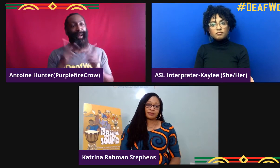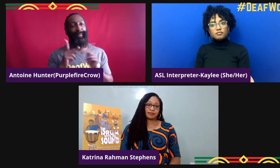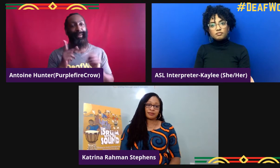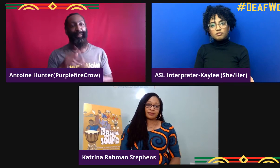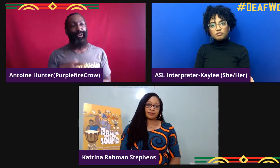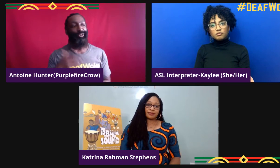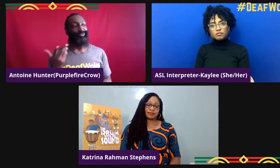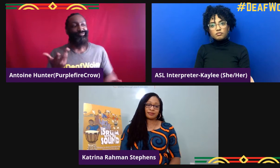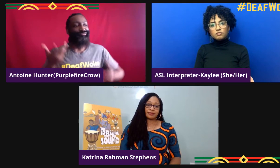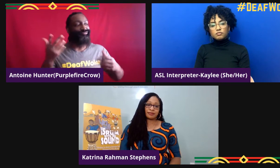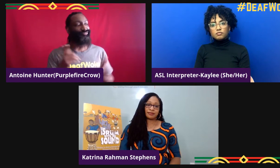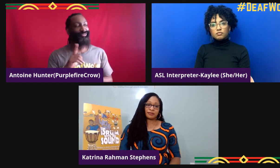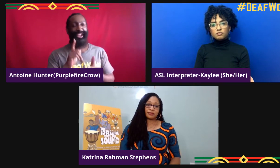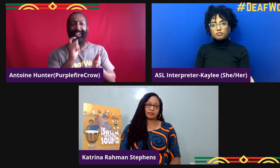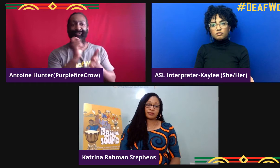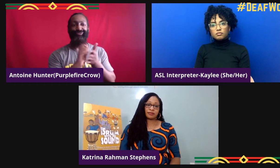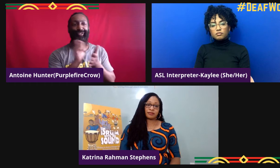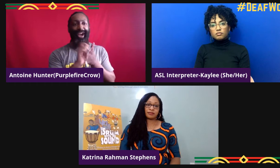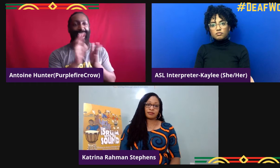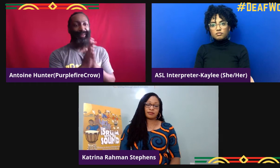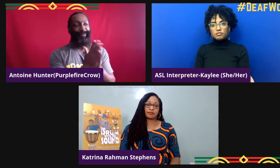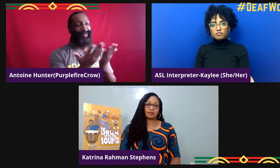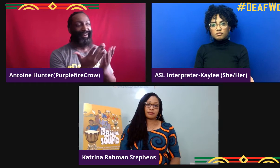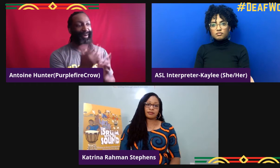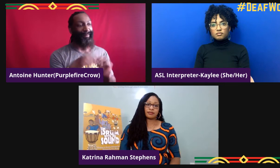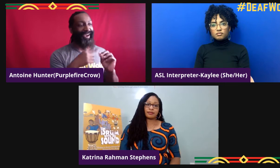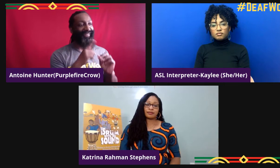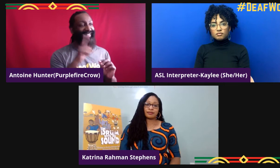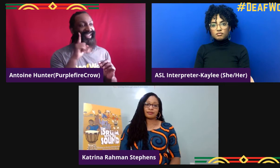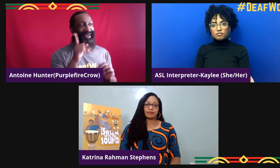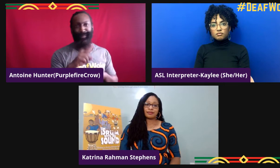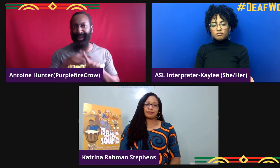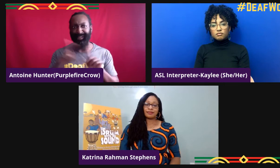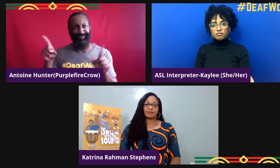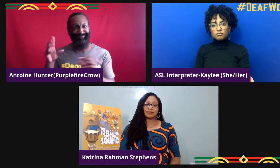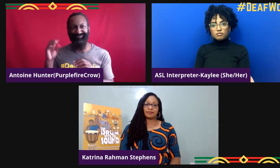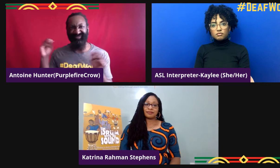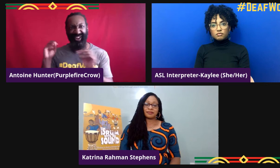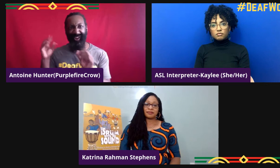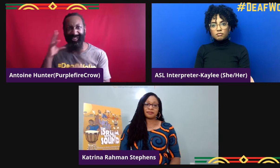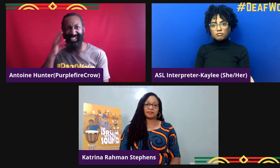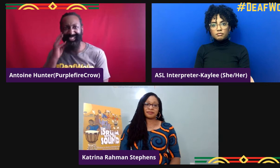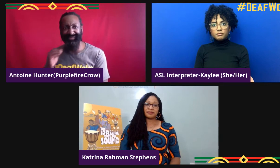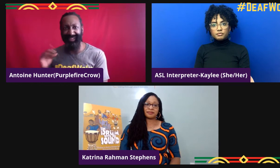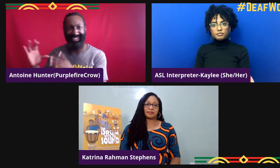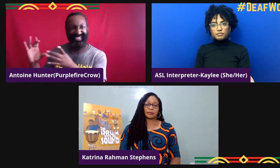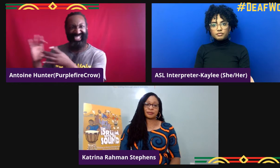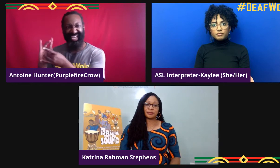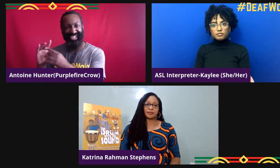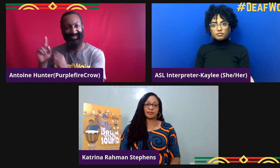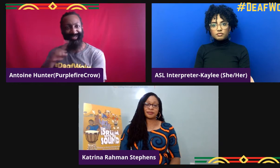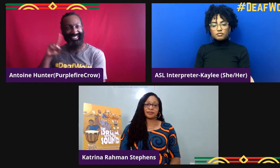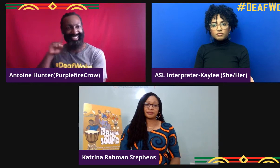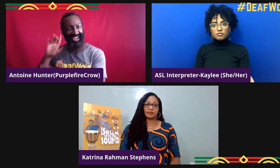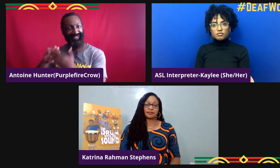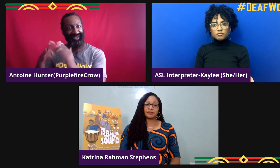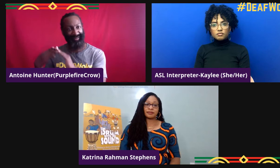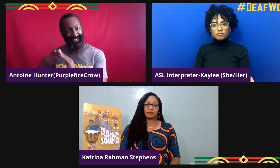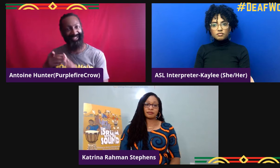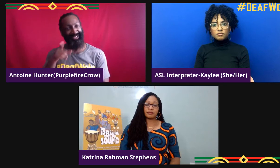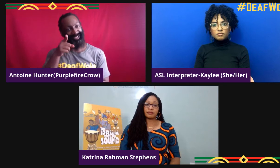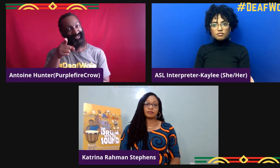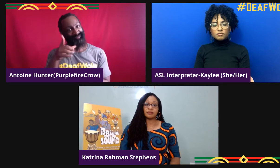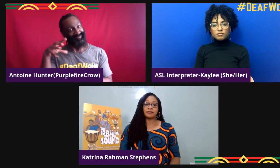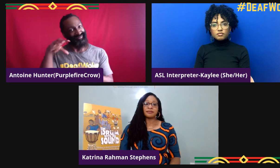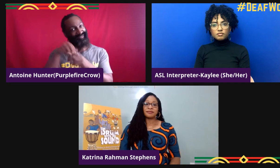that's great. You know, some people, they write a book about deaf culture, but they have no